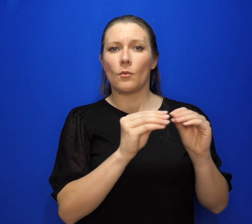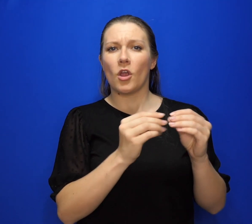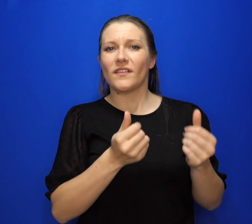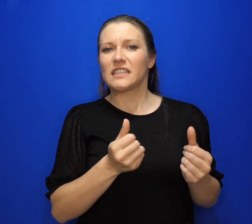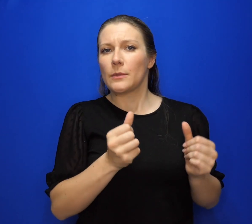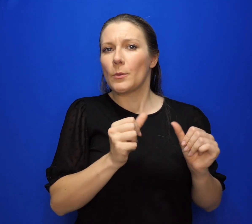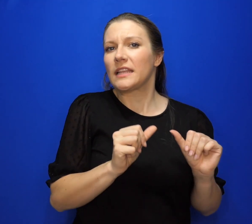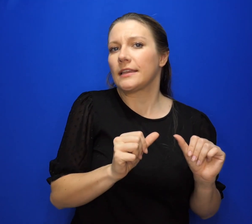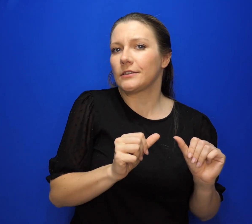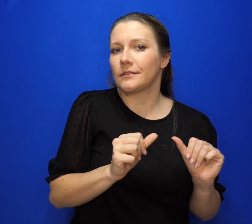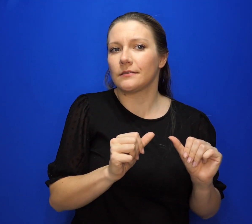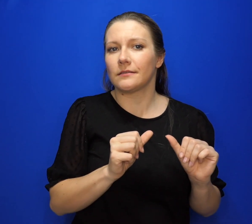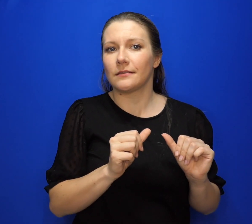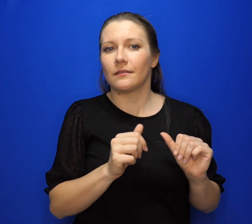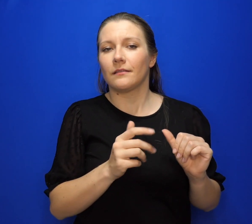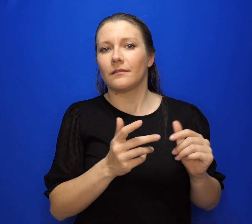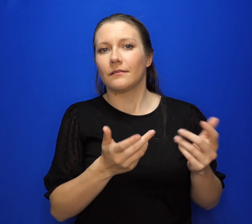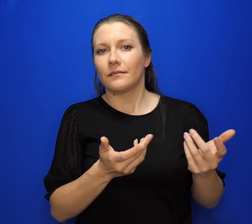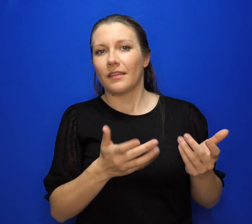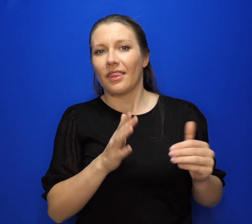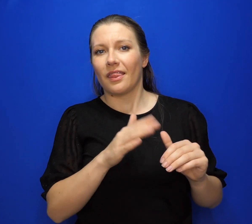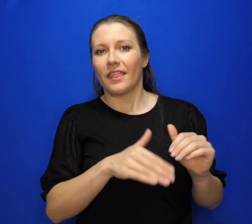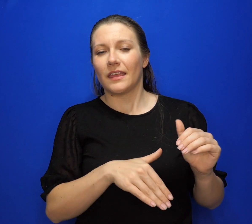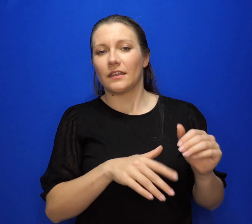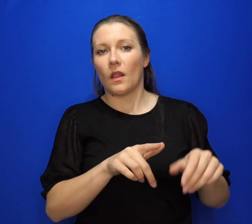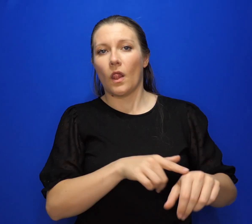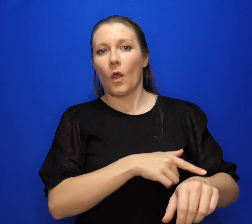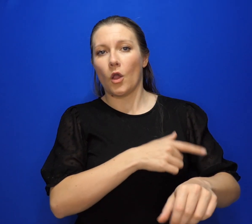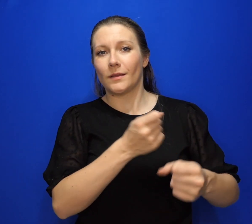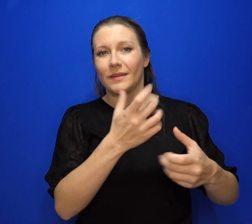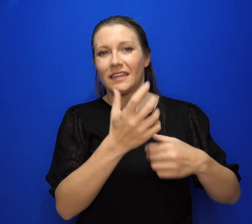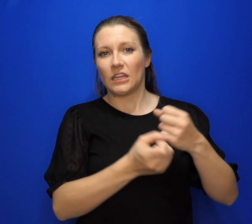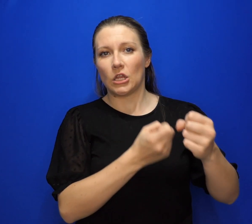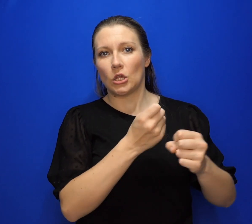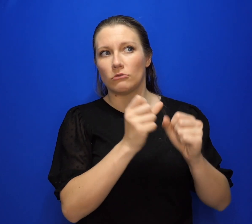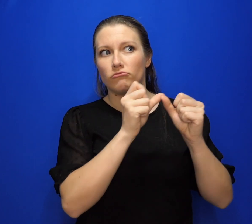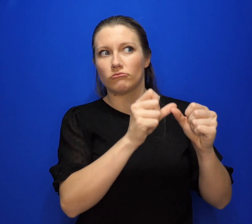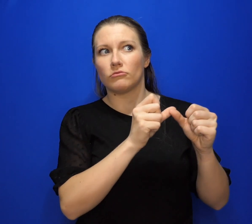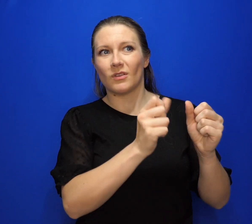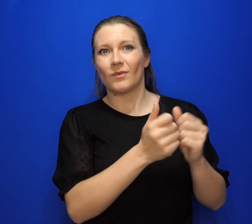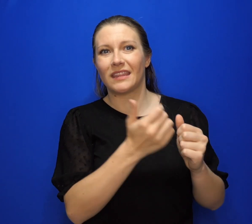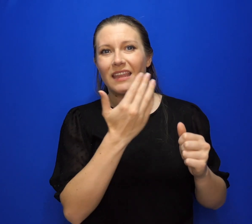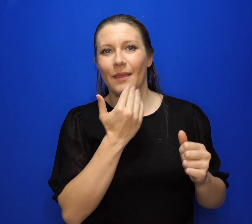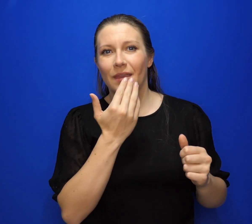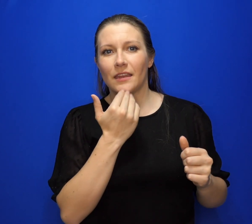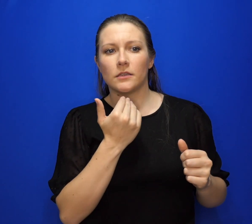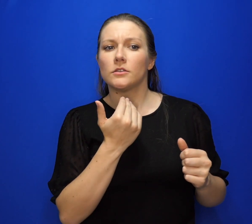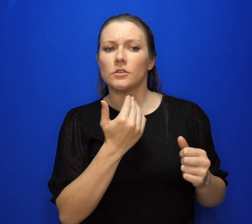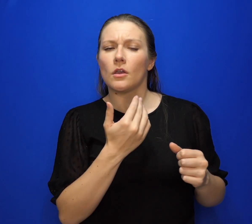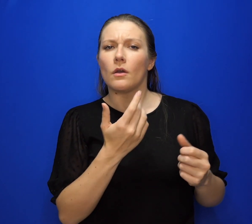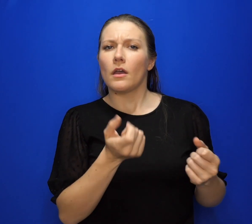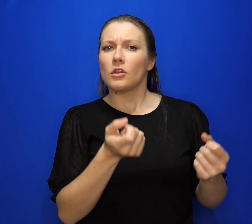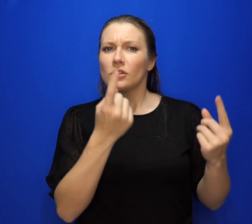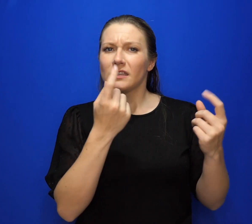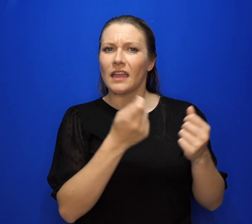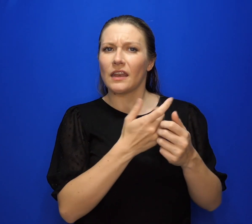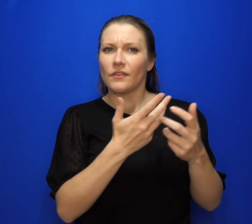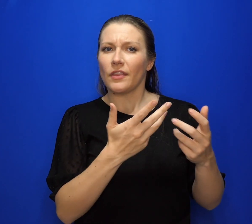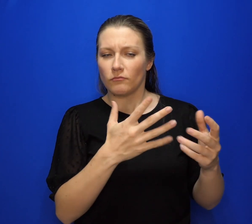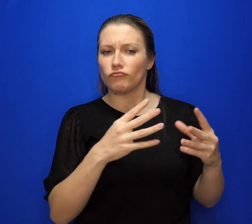little bit more experimentation than it is with lengthy years with diabetes and some understanding behind that, right? So take some of those